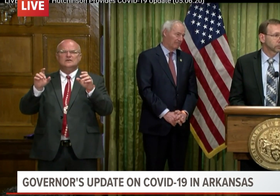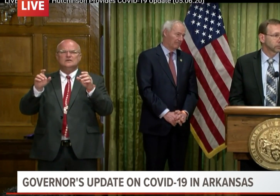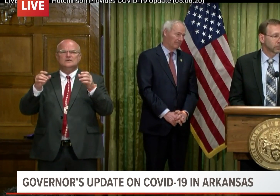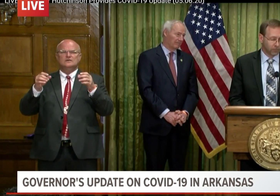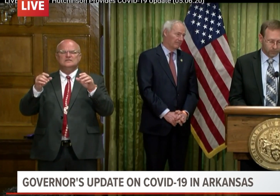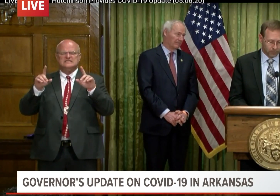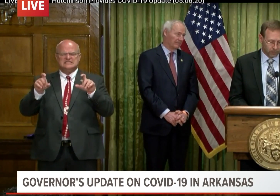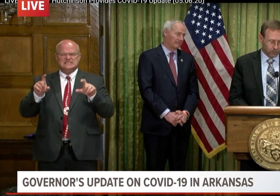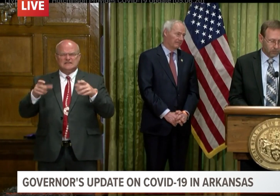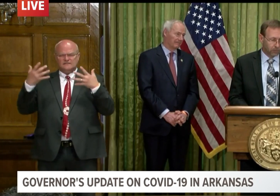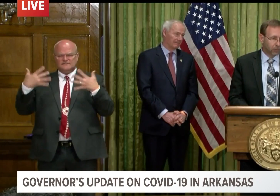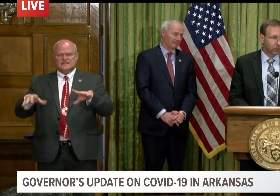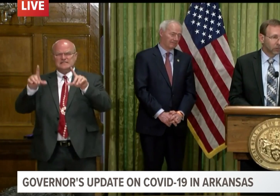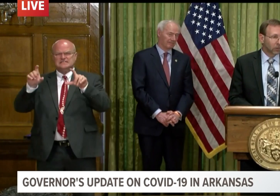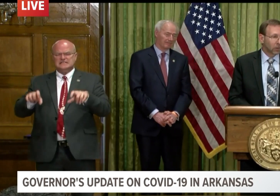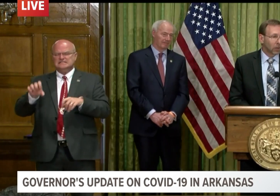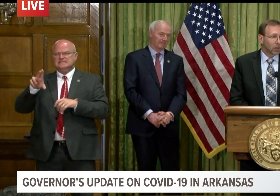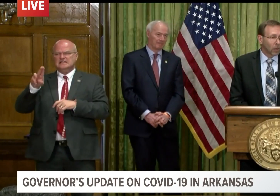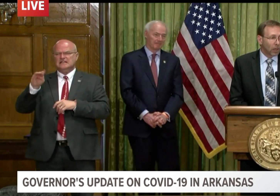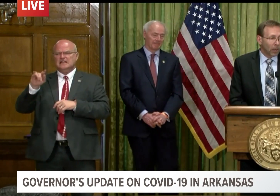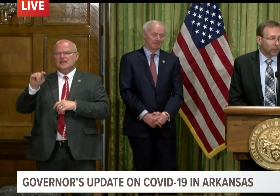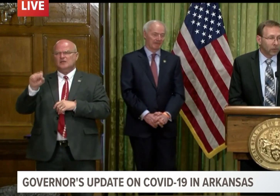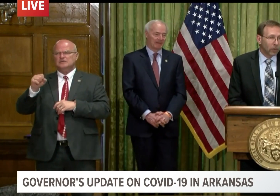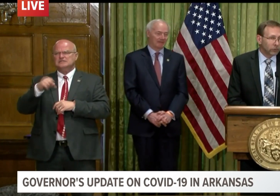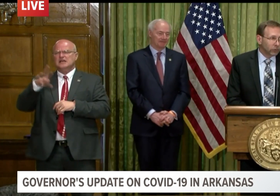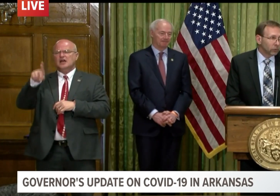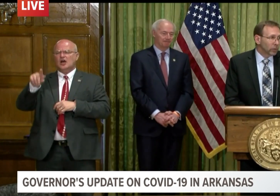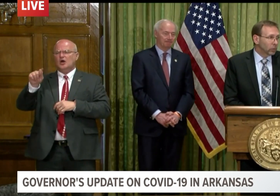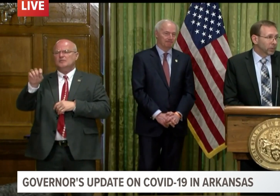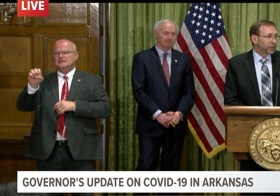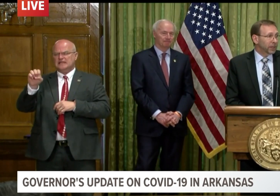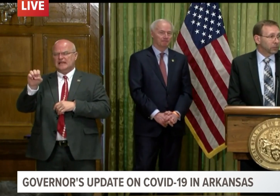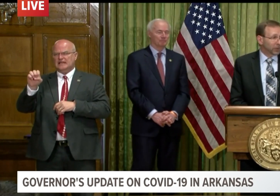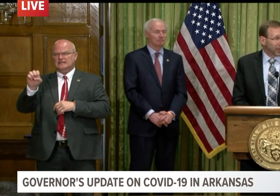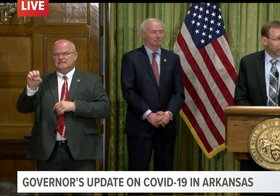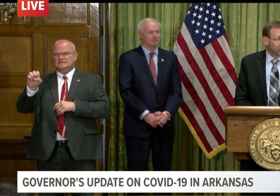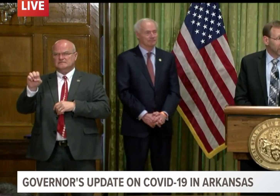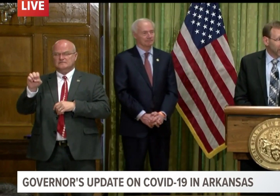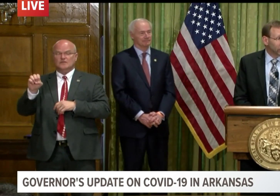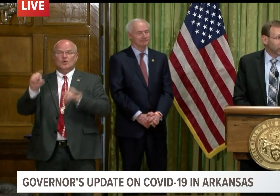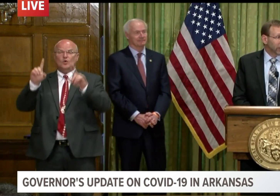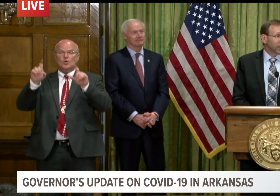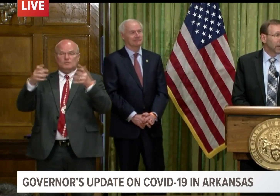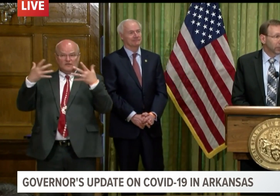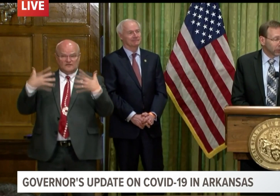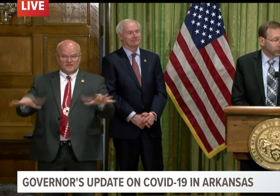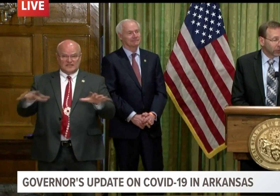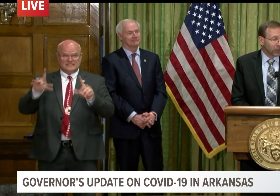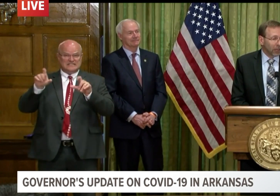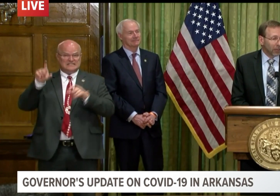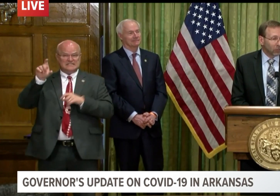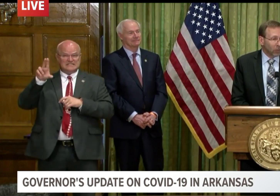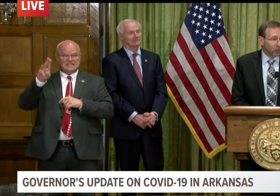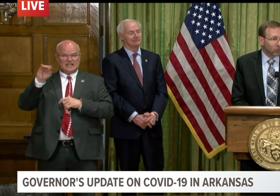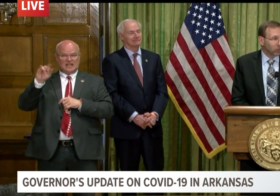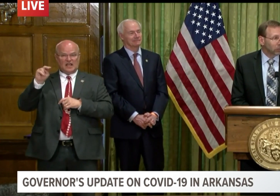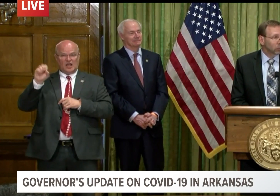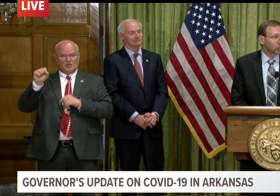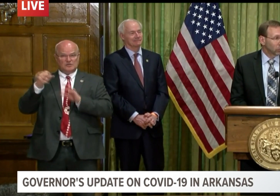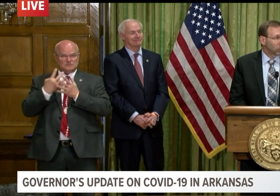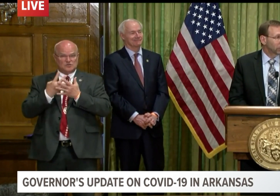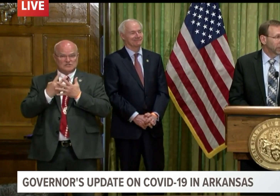Cummings, and what are the updated numbers? The question is, when will we be done testing at Cummins?